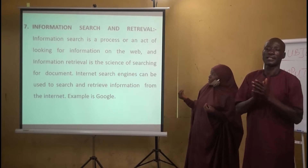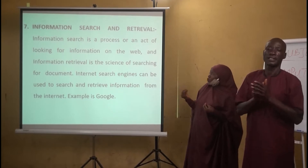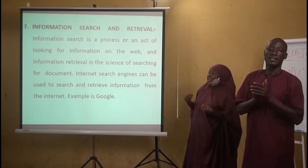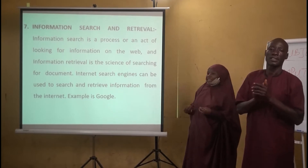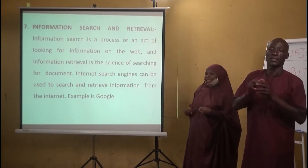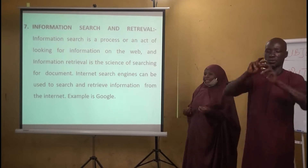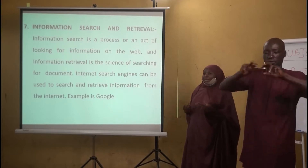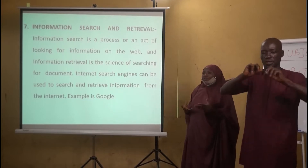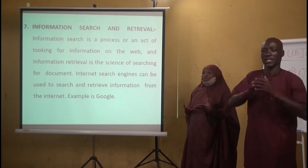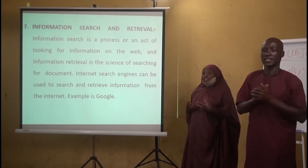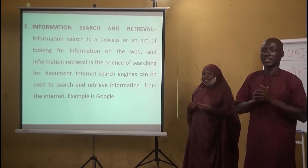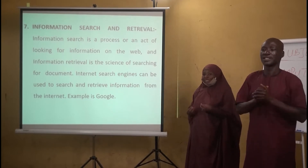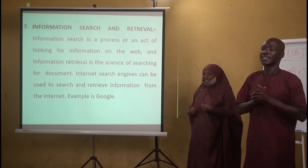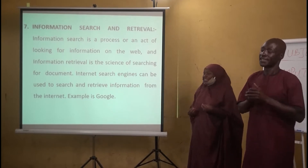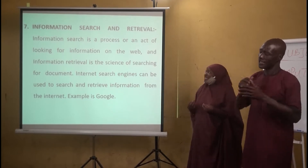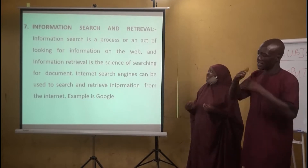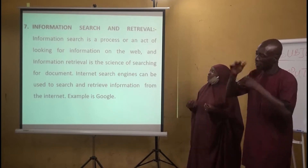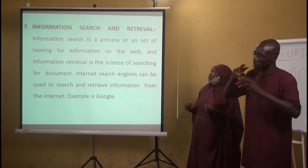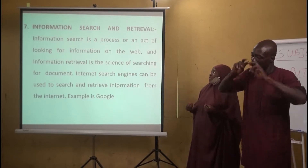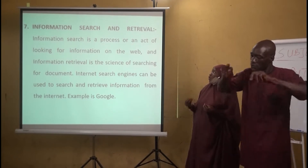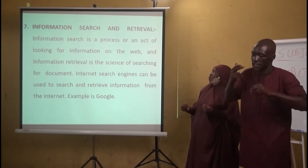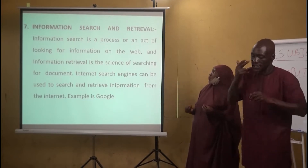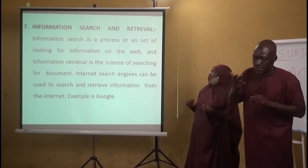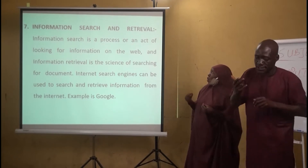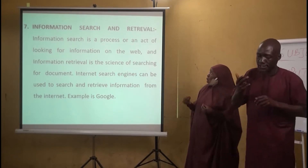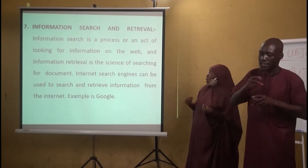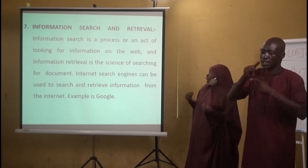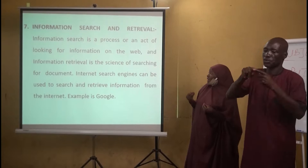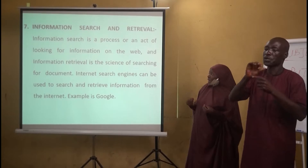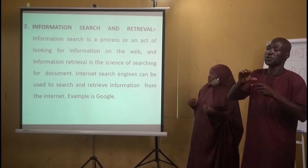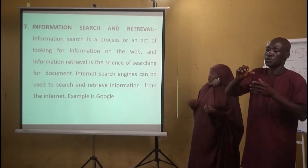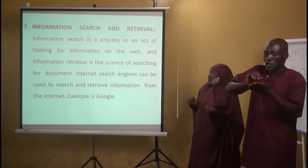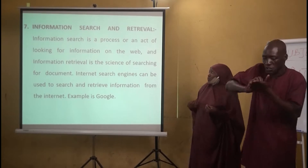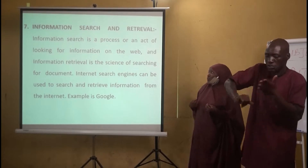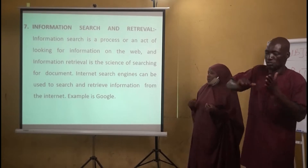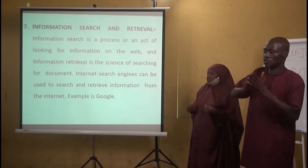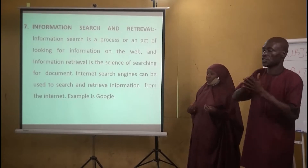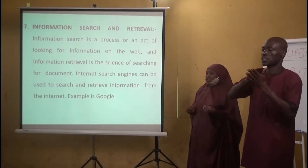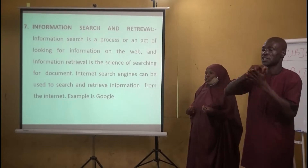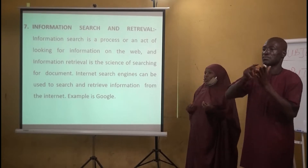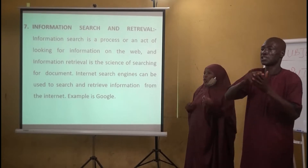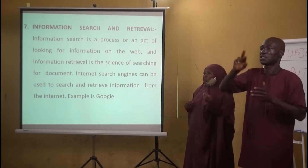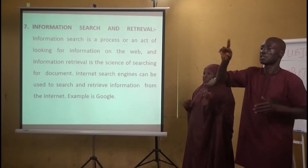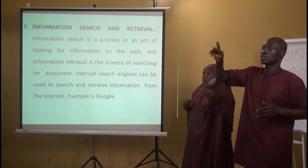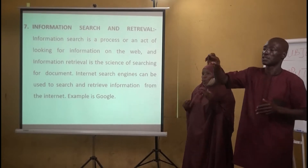we said information search is the process of or an act of looking for information on the